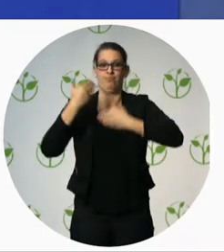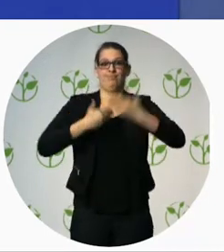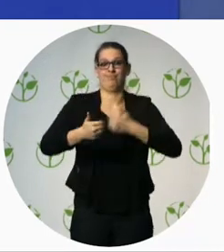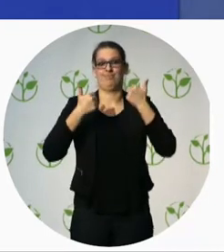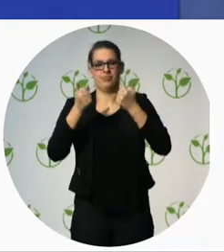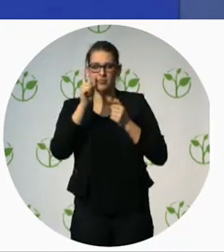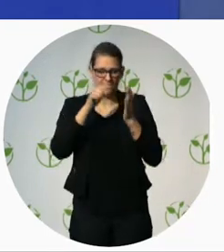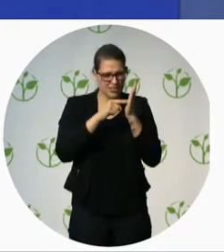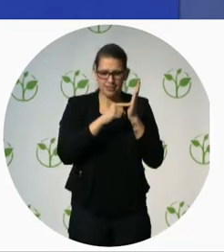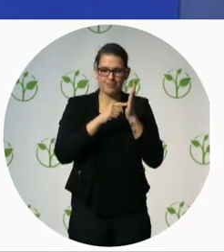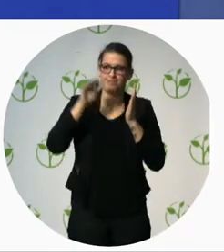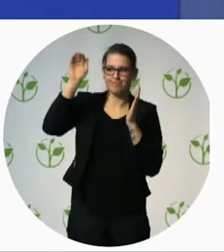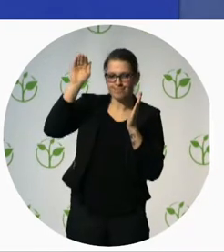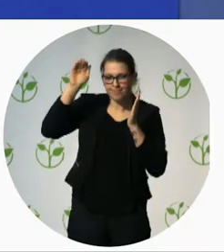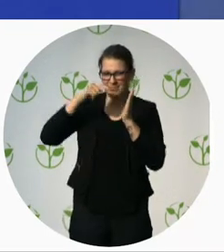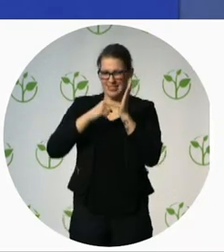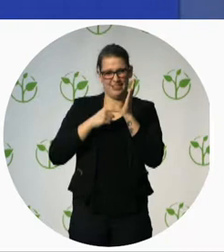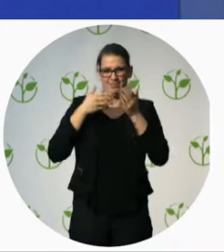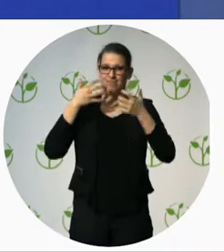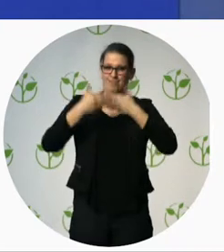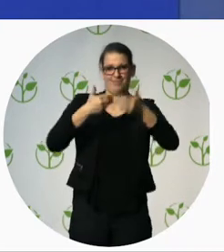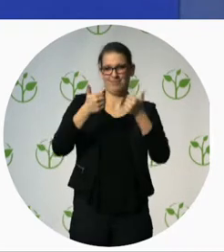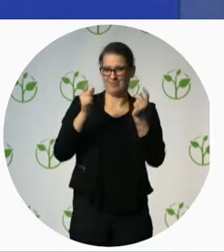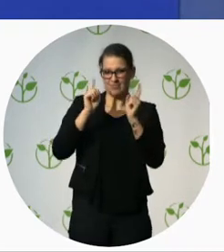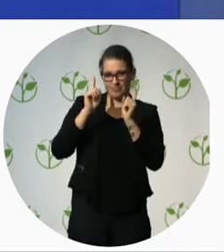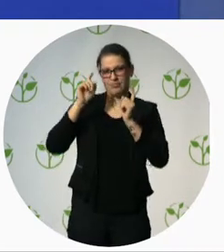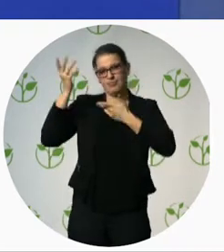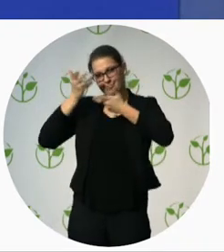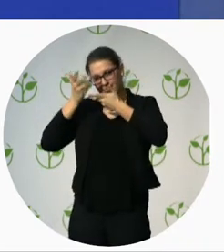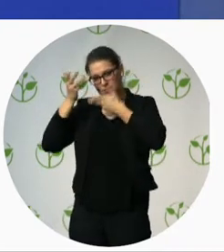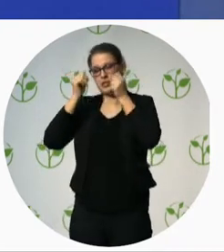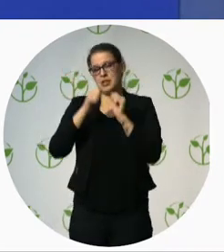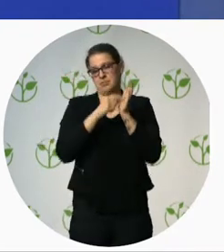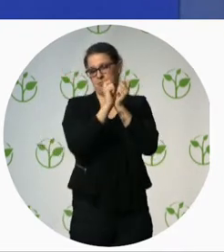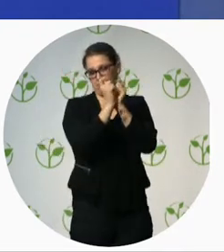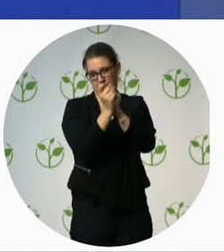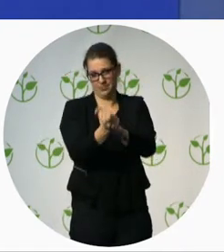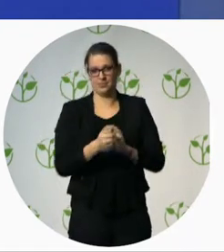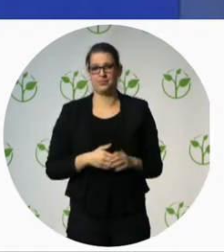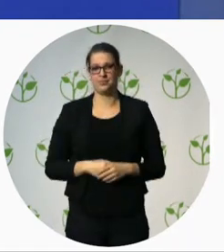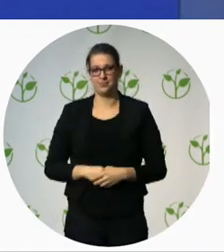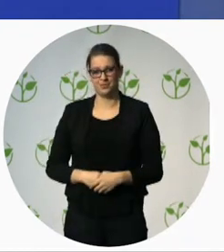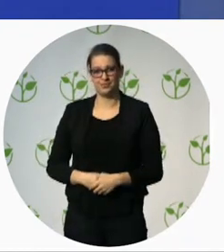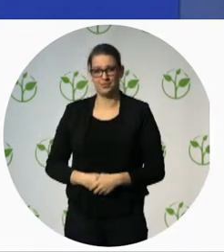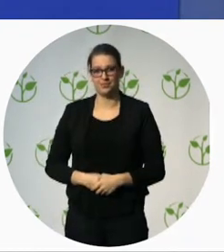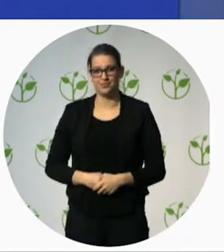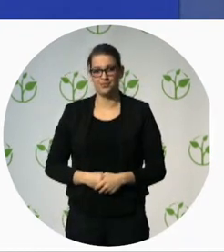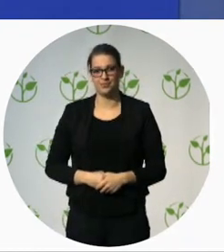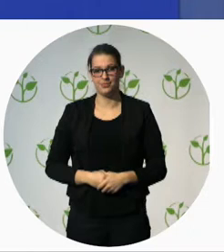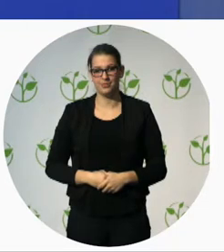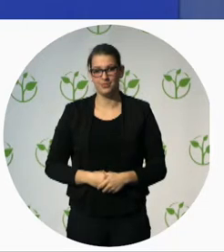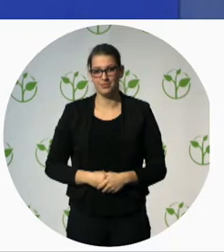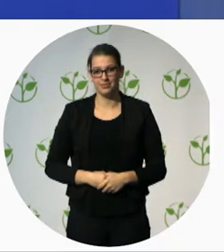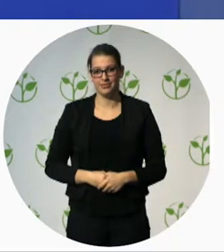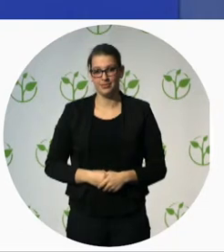safeguards embedded because we know that accessibility should be reasonable and should not impose a